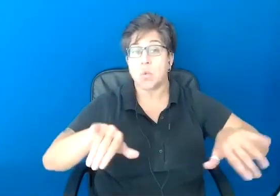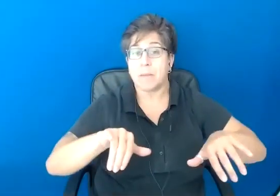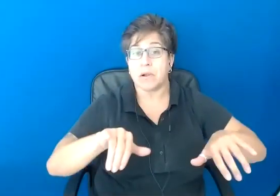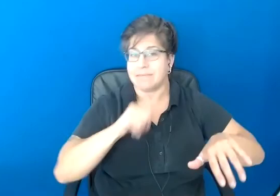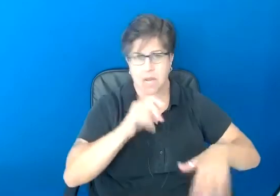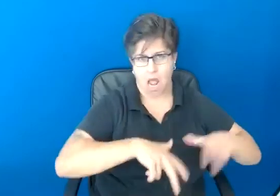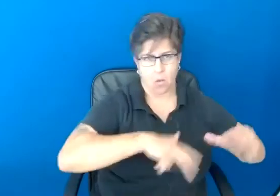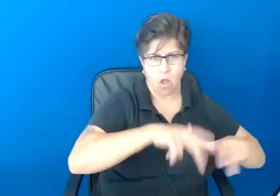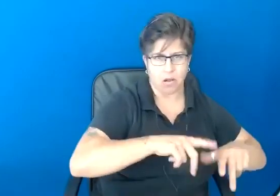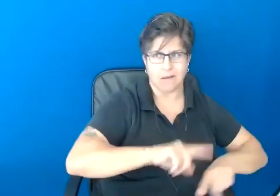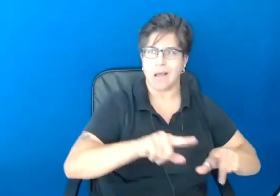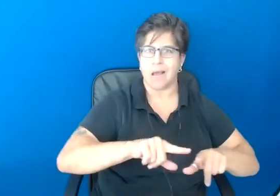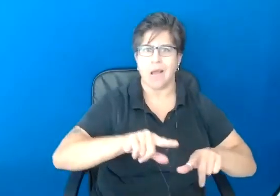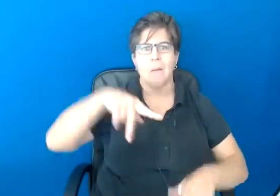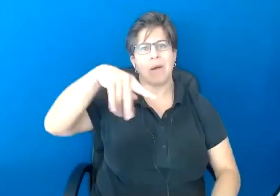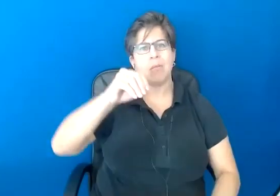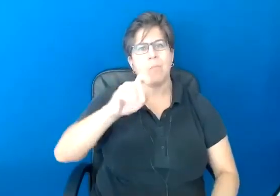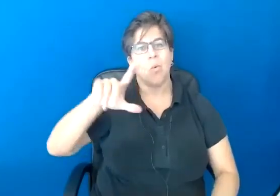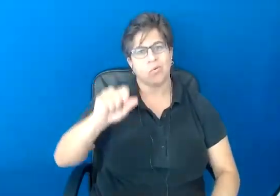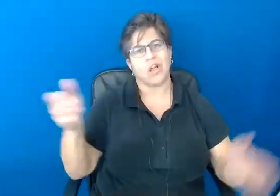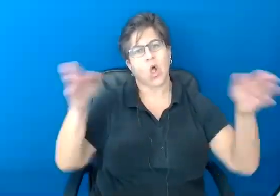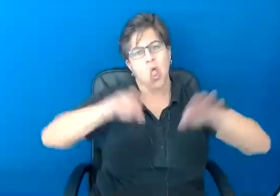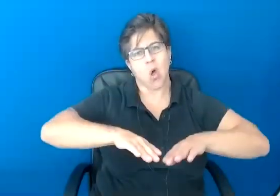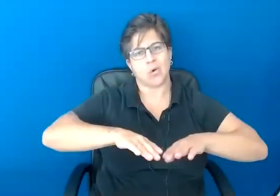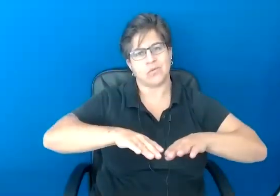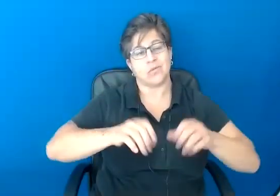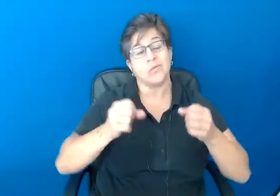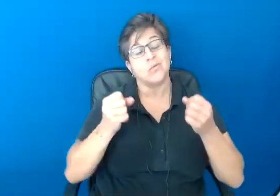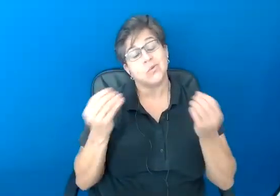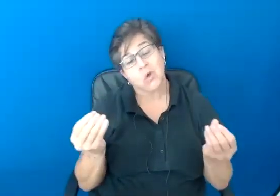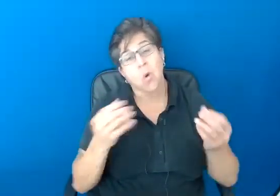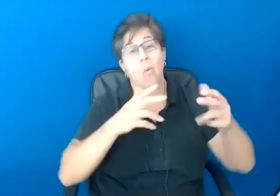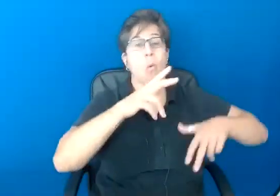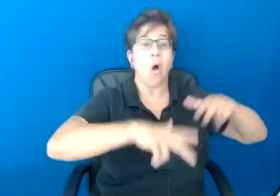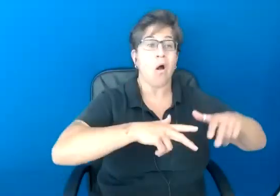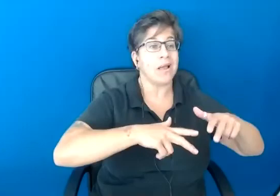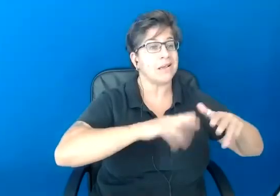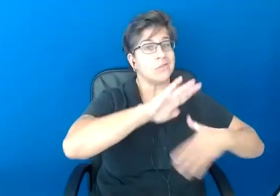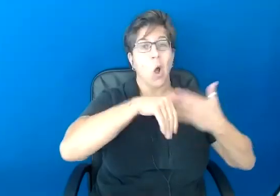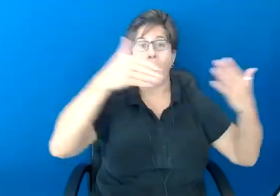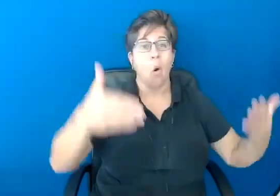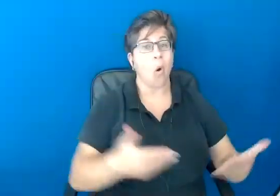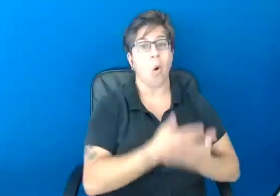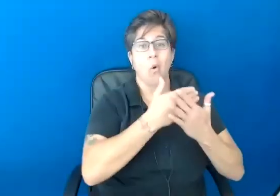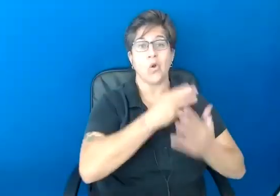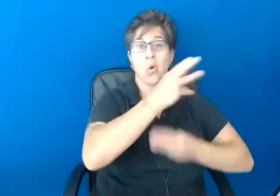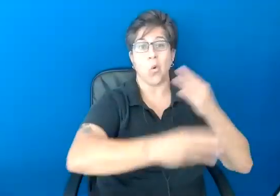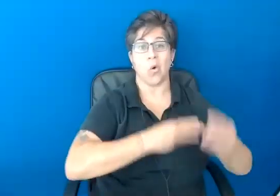I ever paid attention to trees? No. But now I'm like, oh my God, look at that tree. Or, oh my